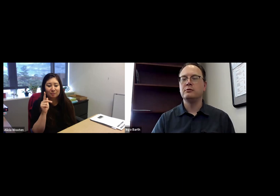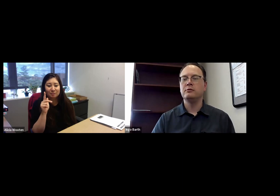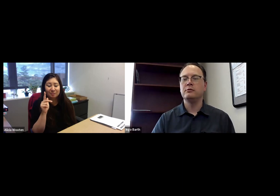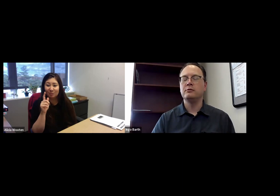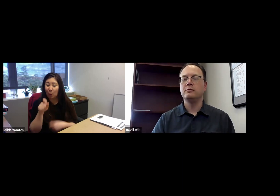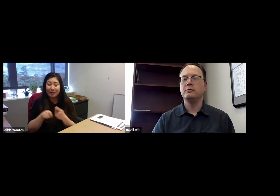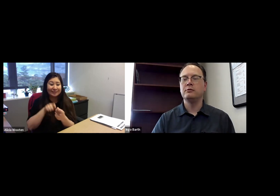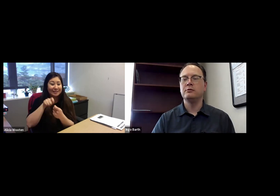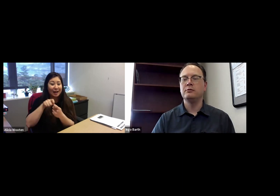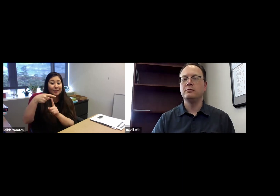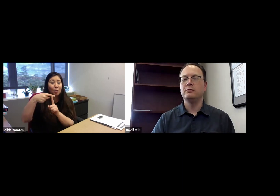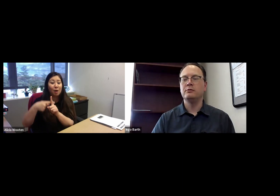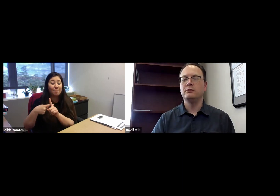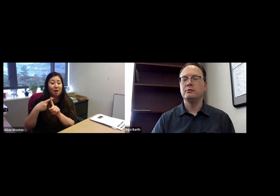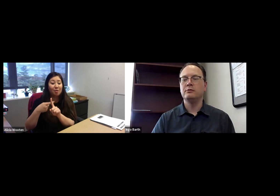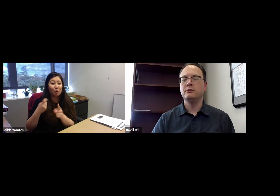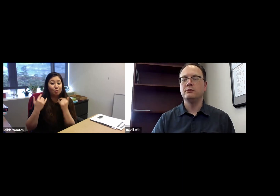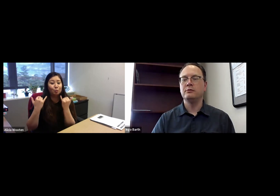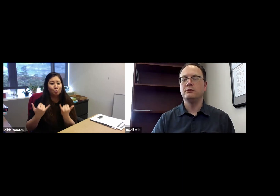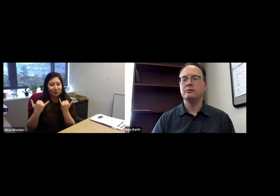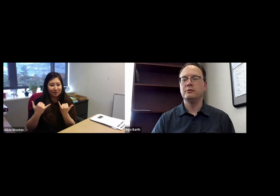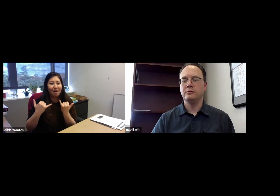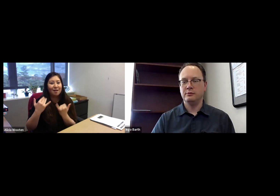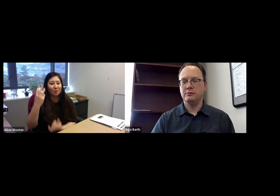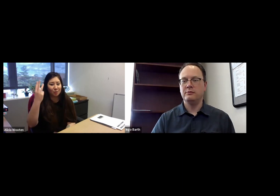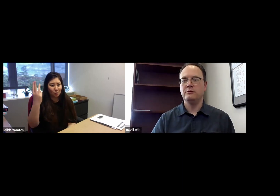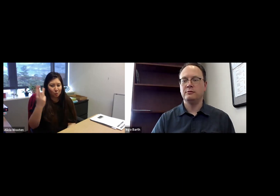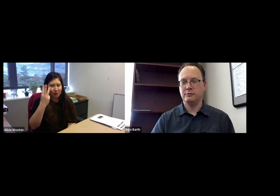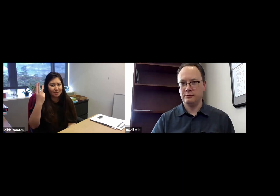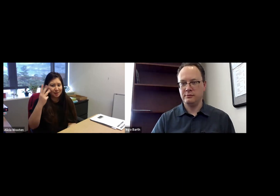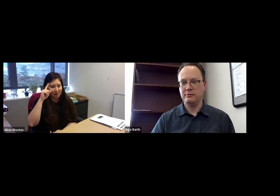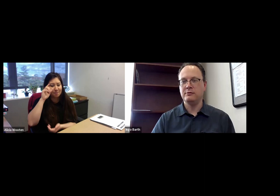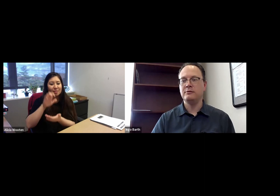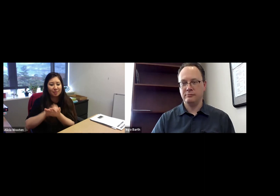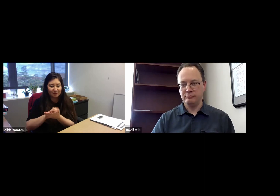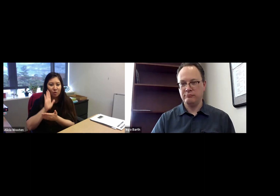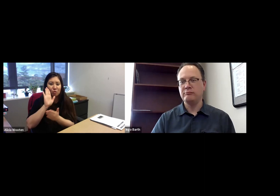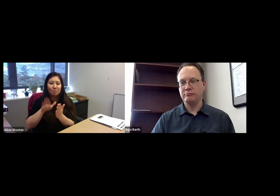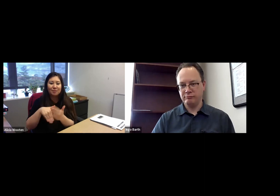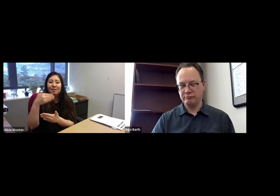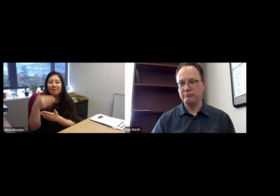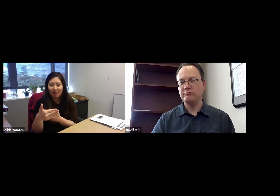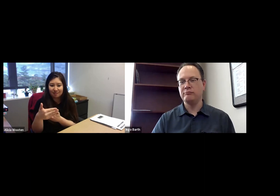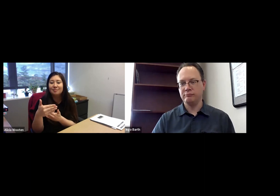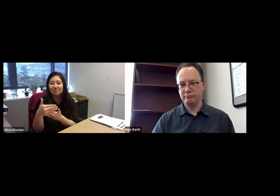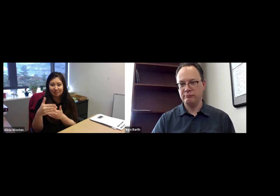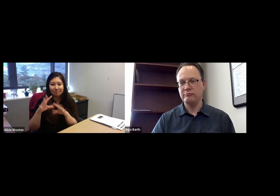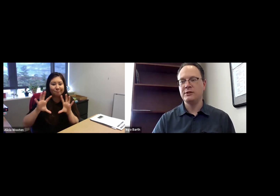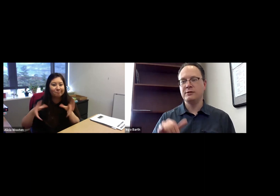Yes, on the 23rd, I believe. So it's exactly 1 month from today, on a Wednesday, I